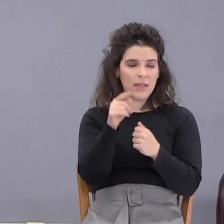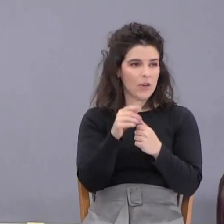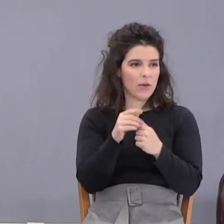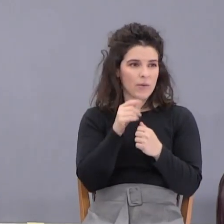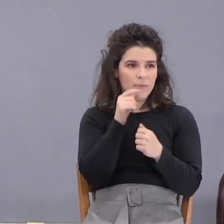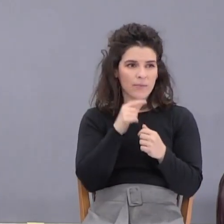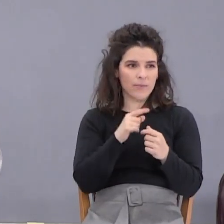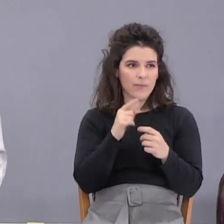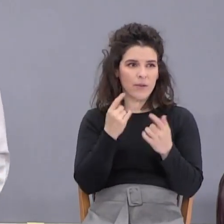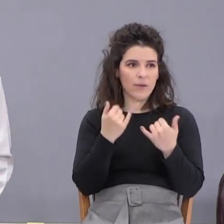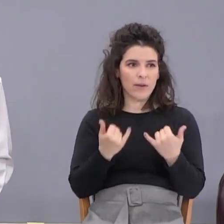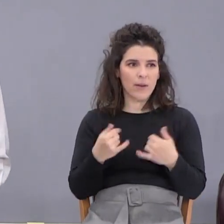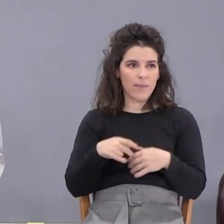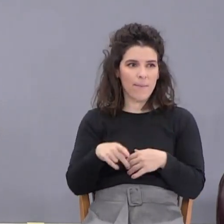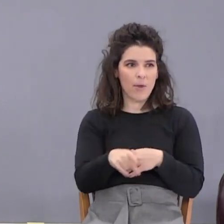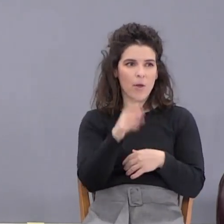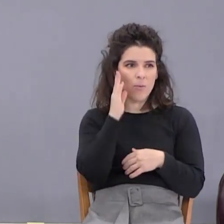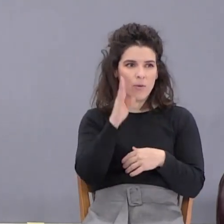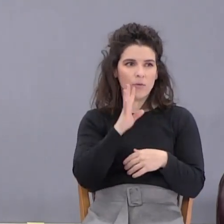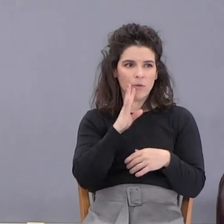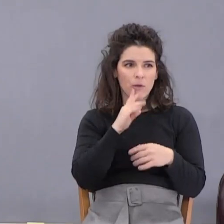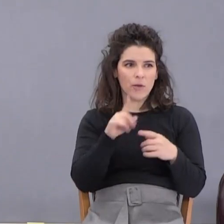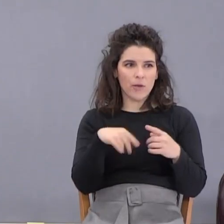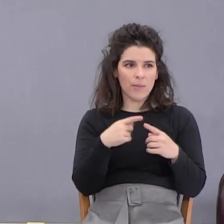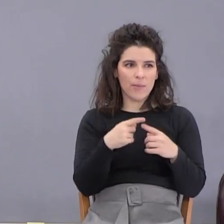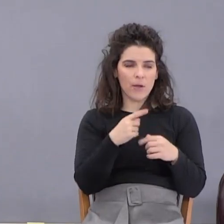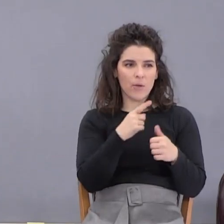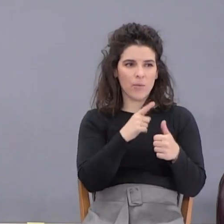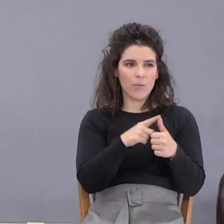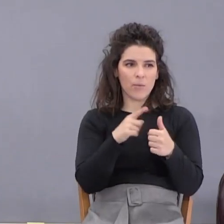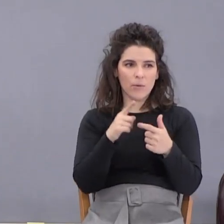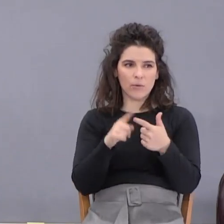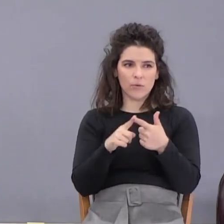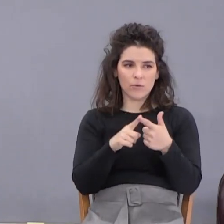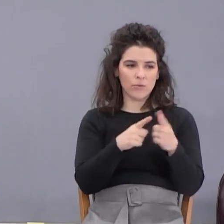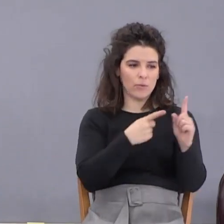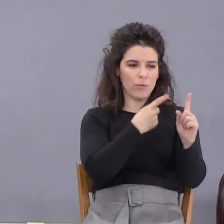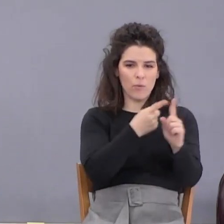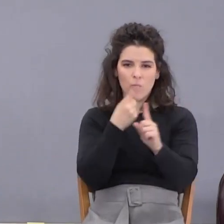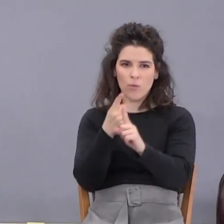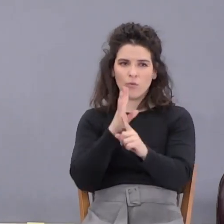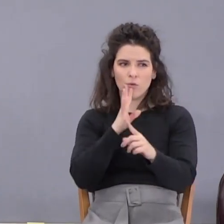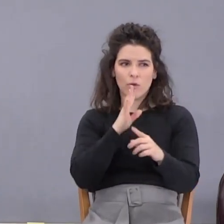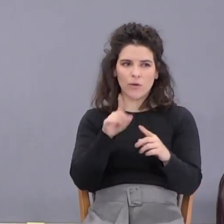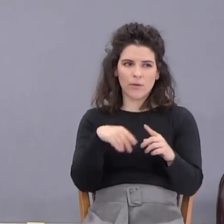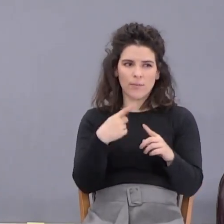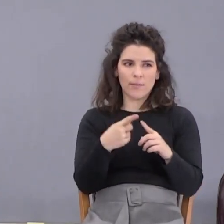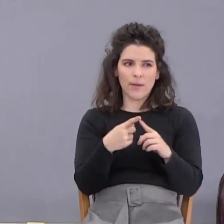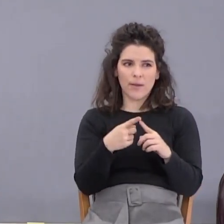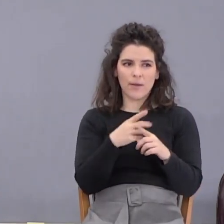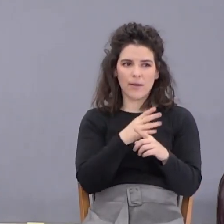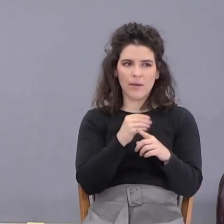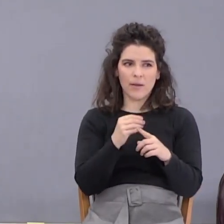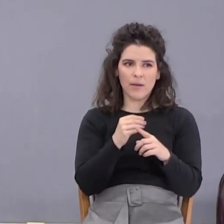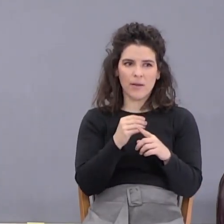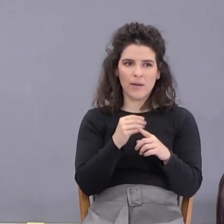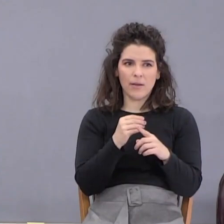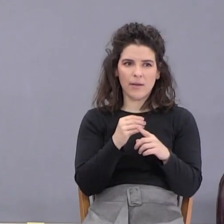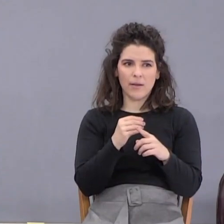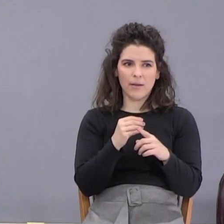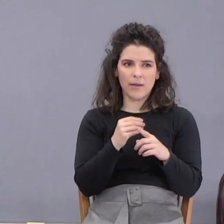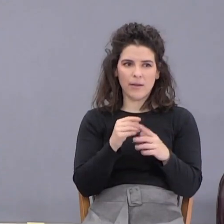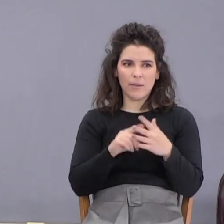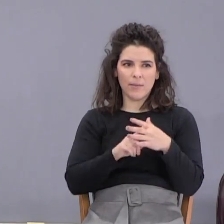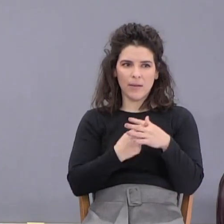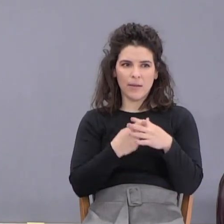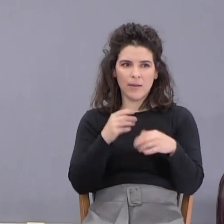do, he's going to address two objections that are being raised, okay? And it begins